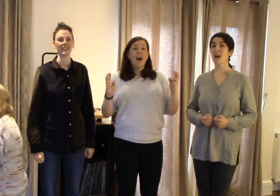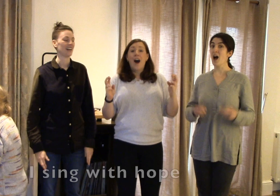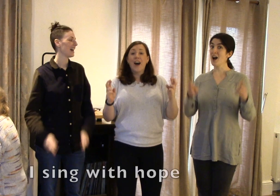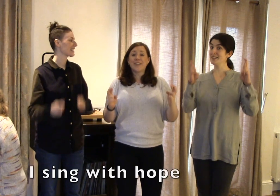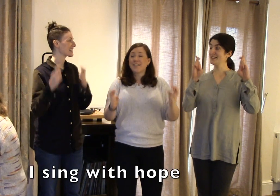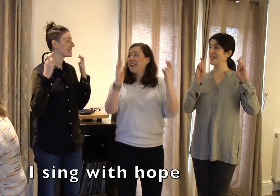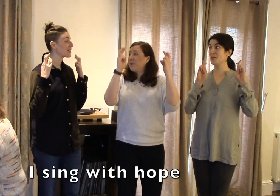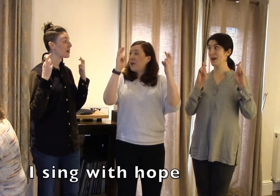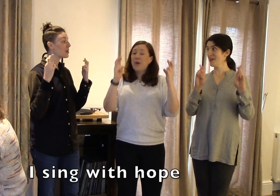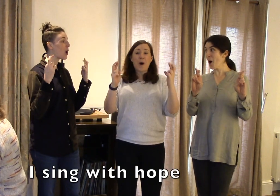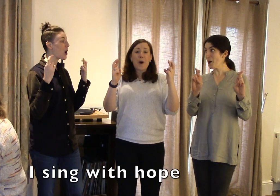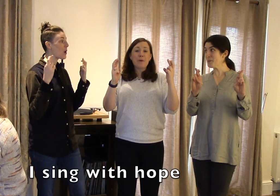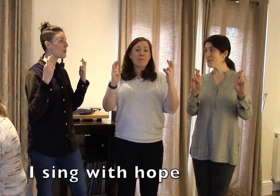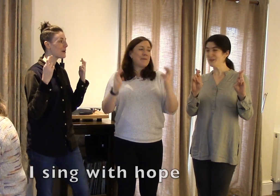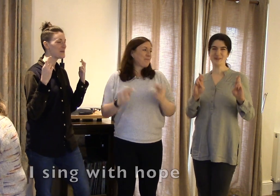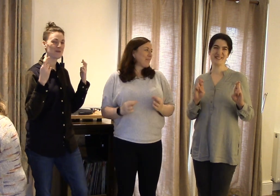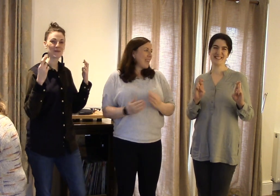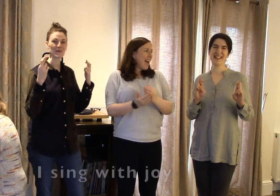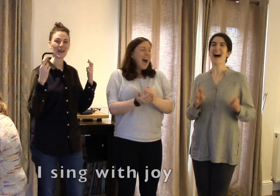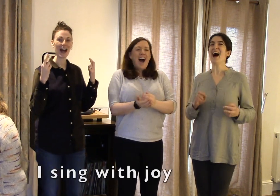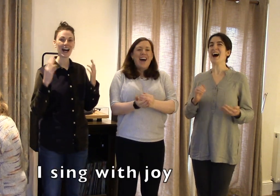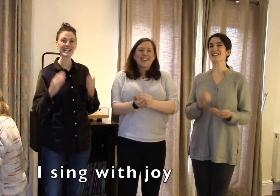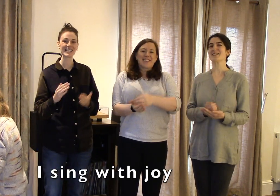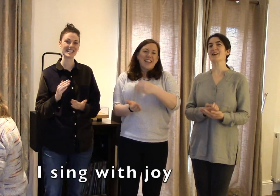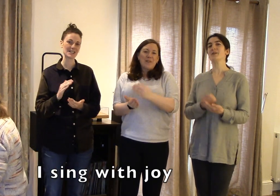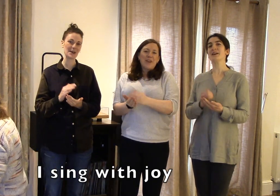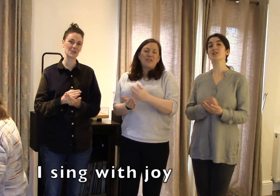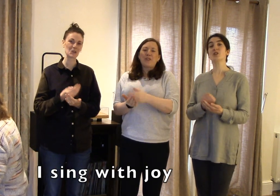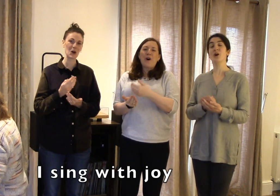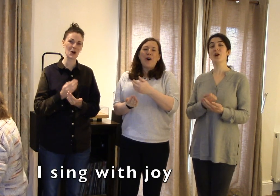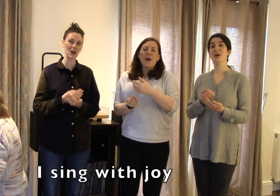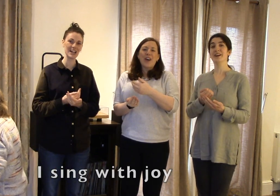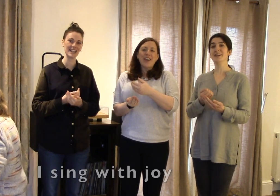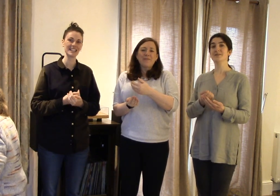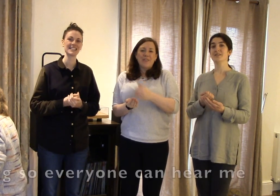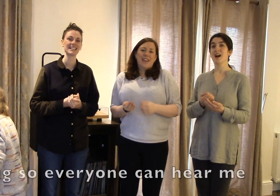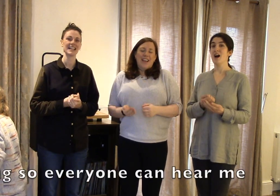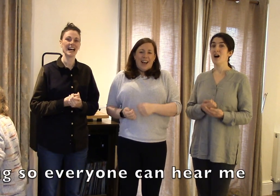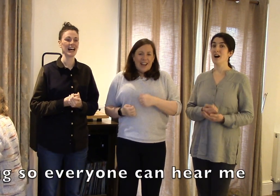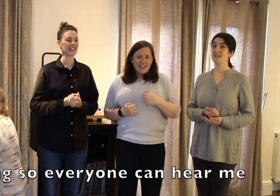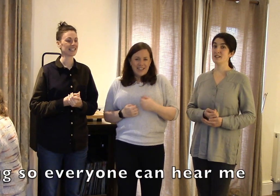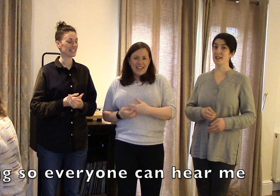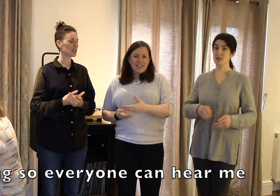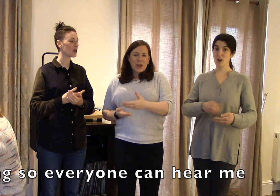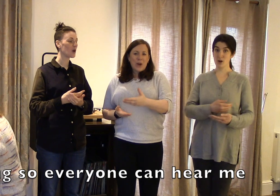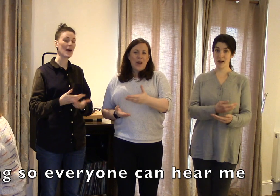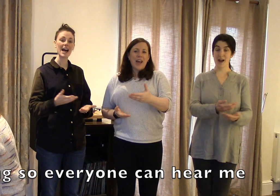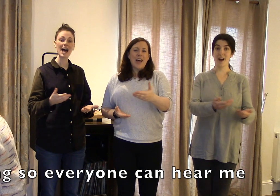all. I sing with hope, I sing with joy, I sing so